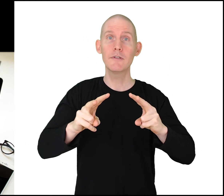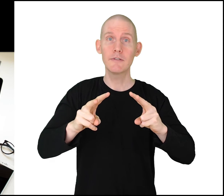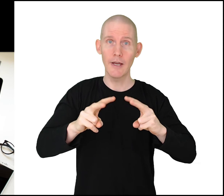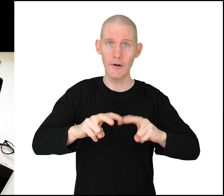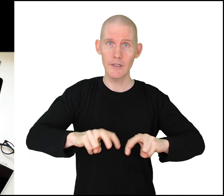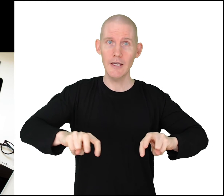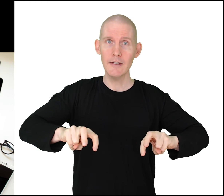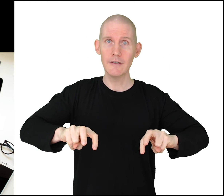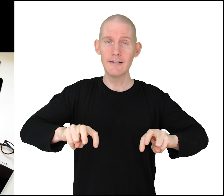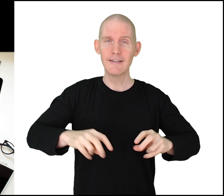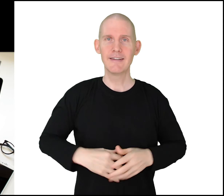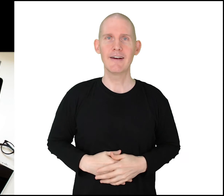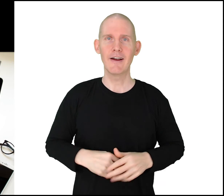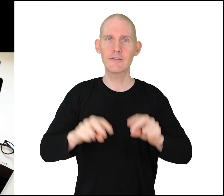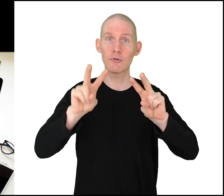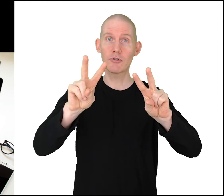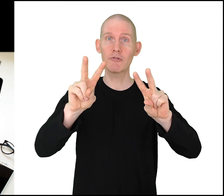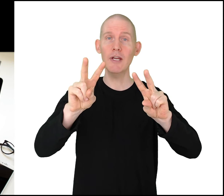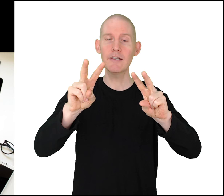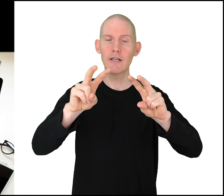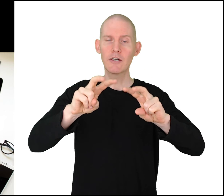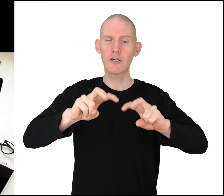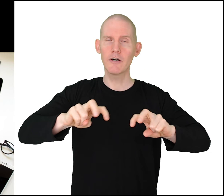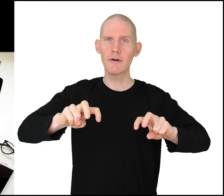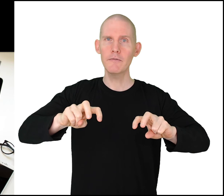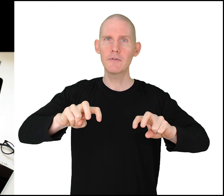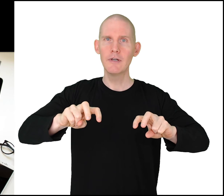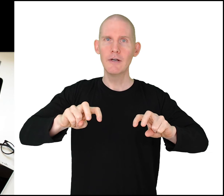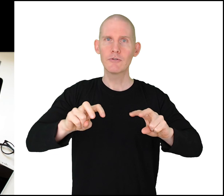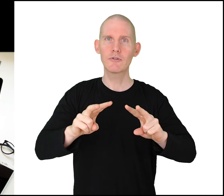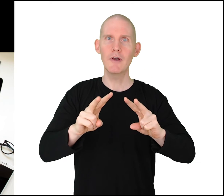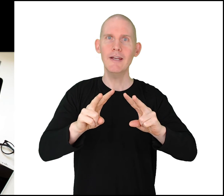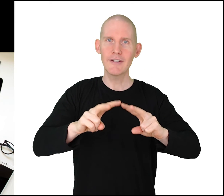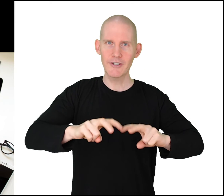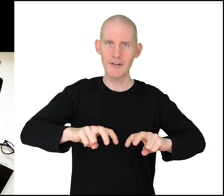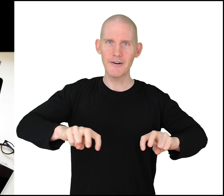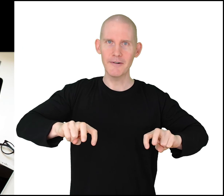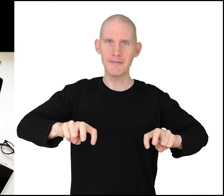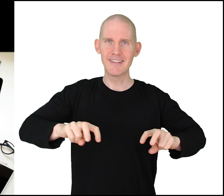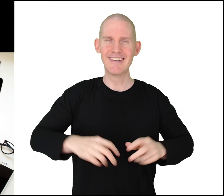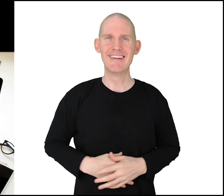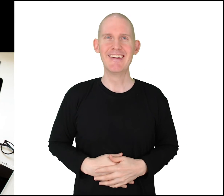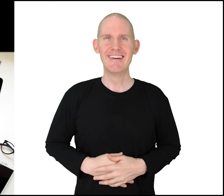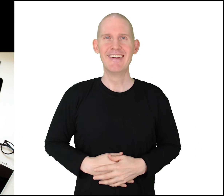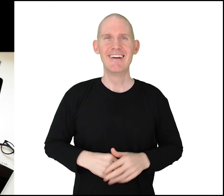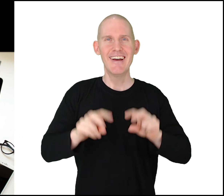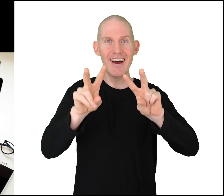go down again. All right, so straight, curved, straight, curved.